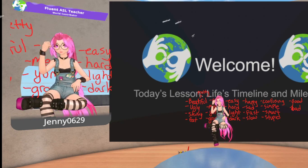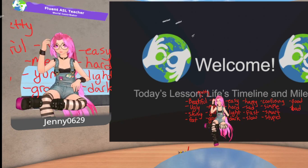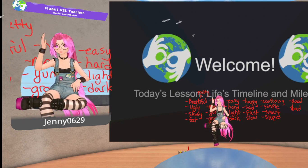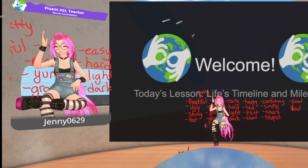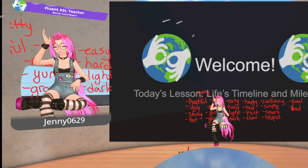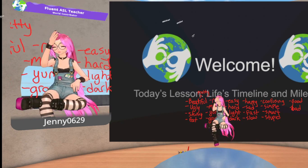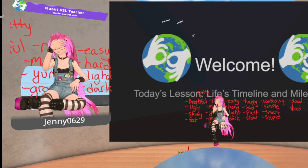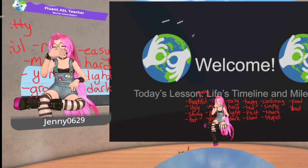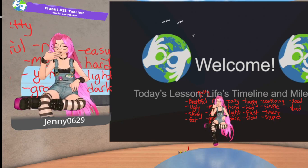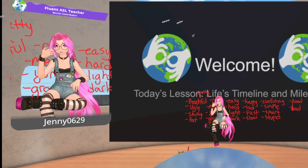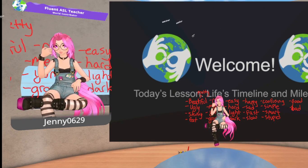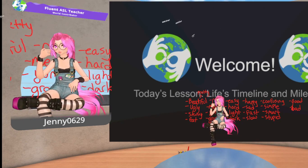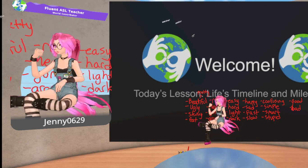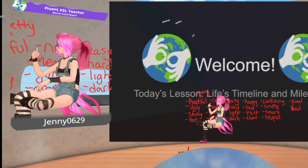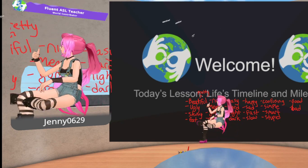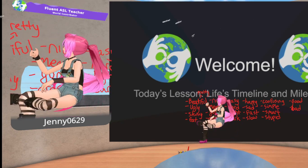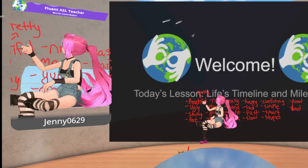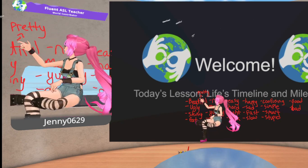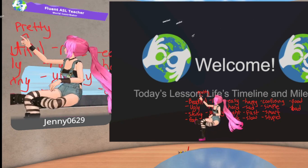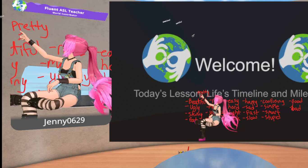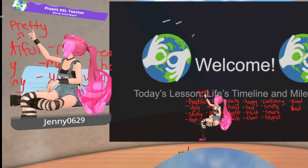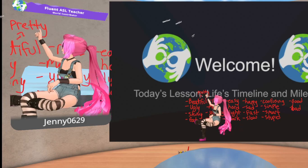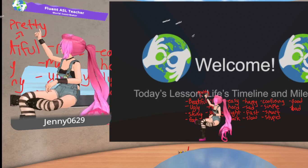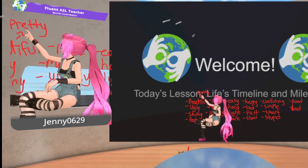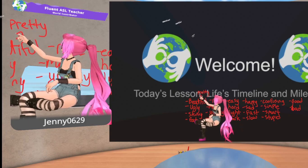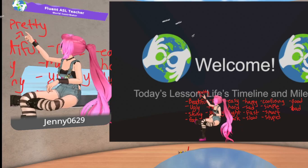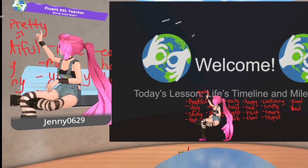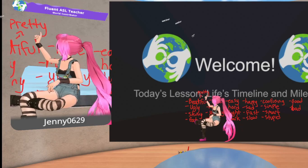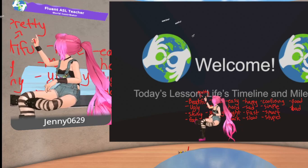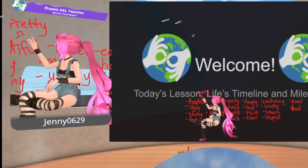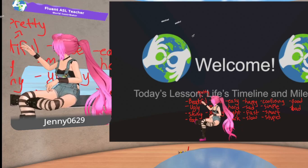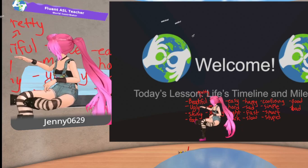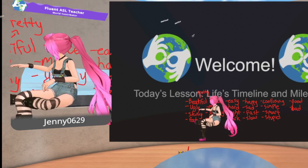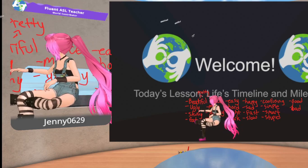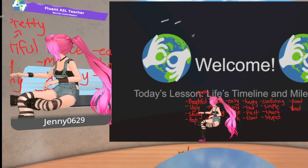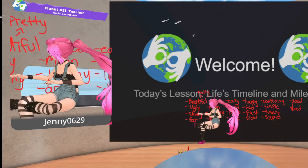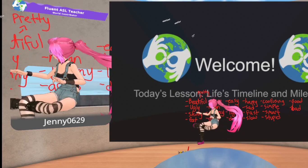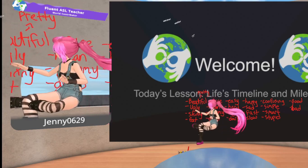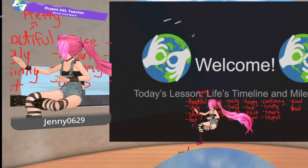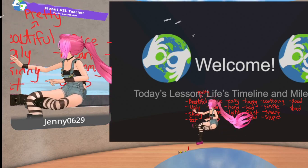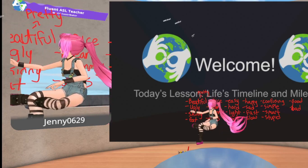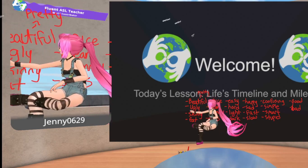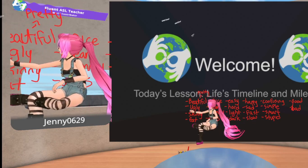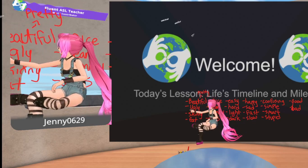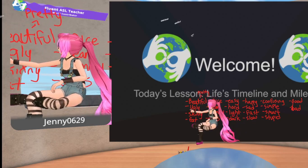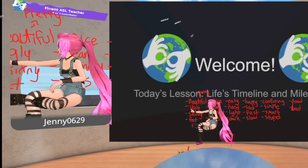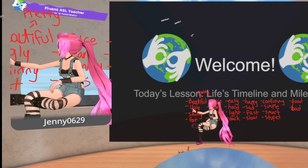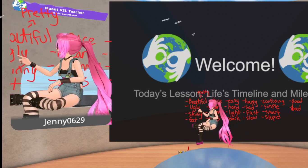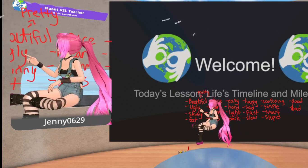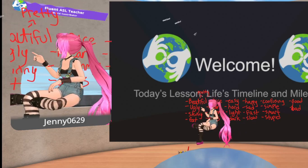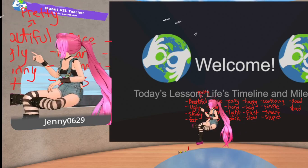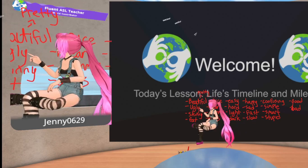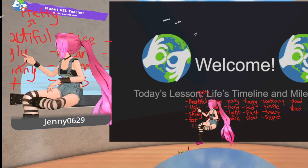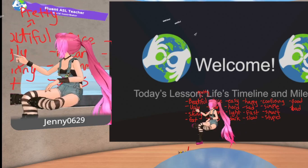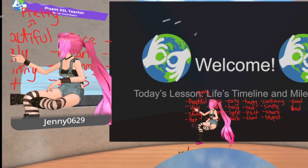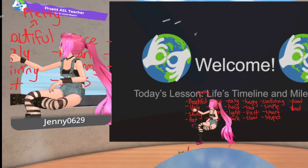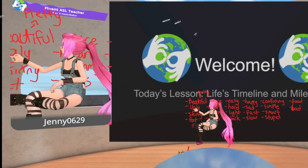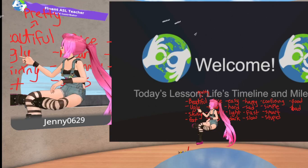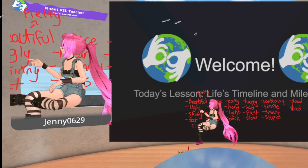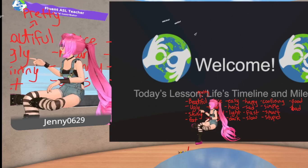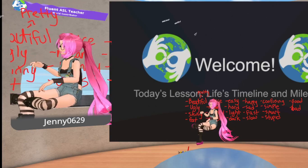Beautiful. Beautiful. Same sign for pretty, gorgeous, anything like this. And then the opposite,